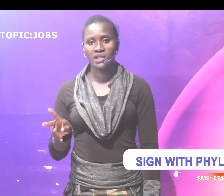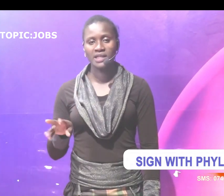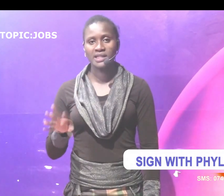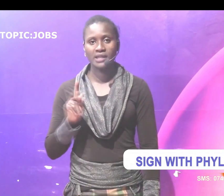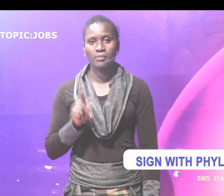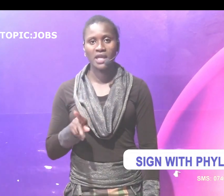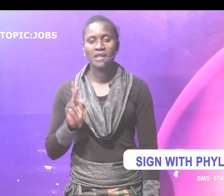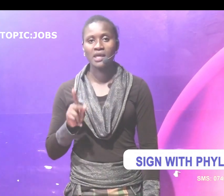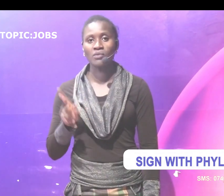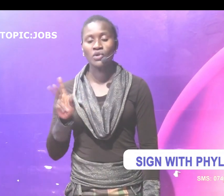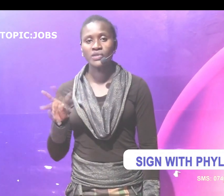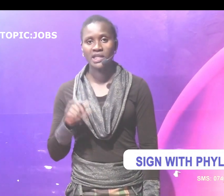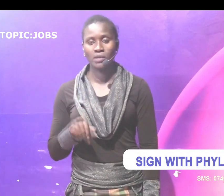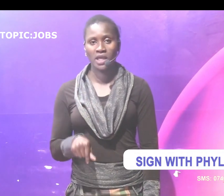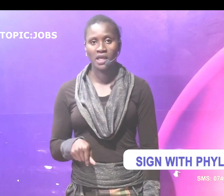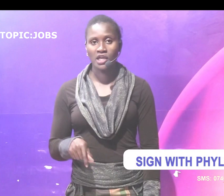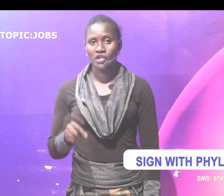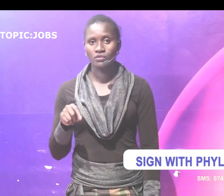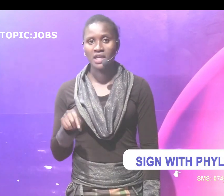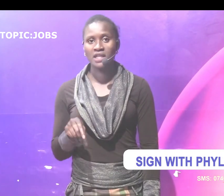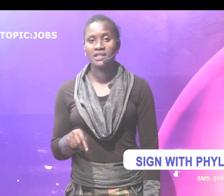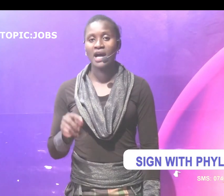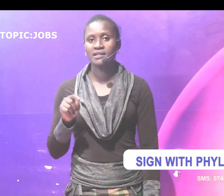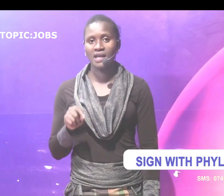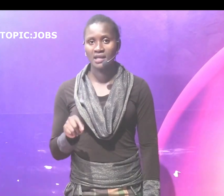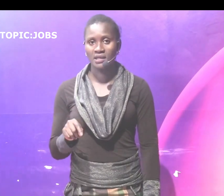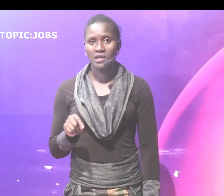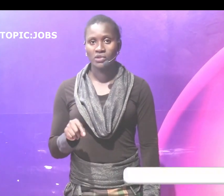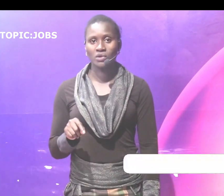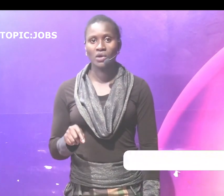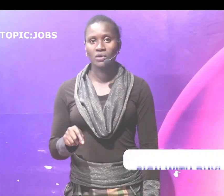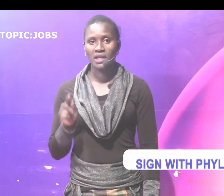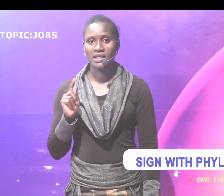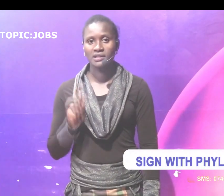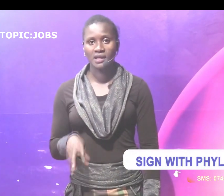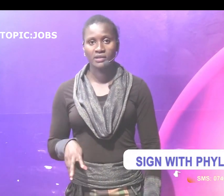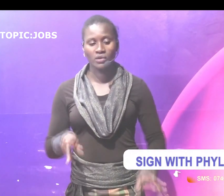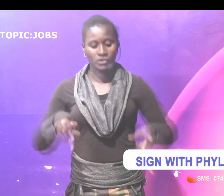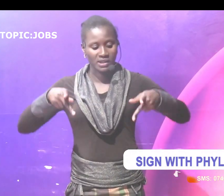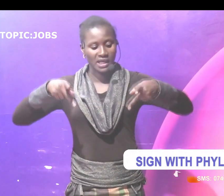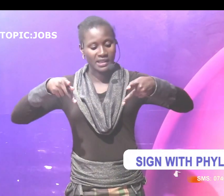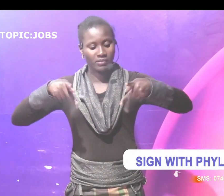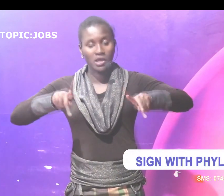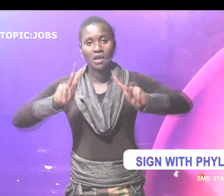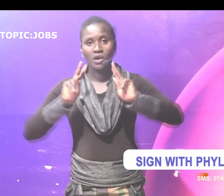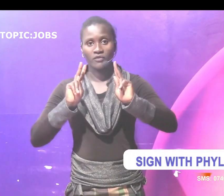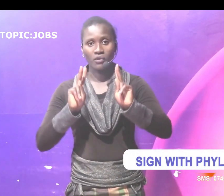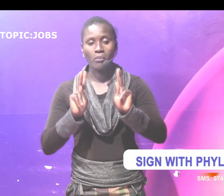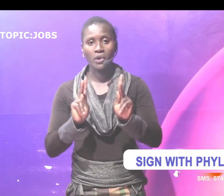letter P, and then we use letter P to make it a sign. So you'll get there. So using a letter P from both